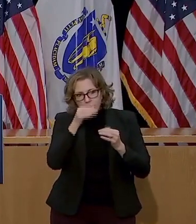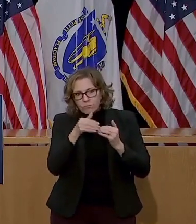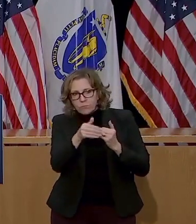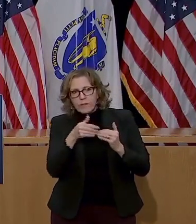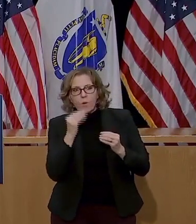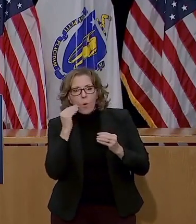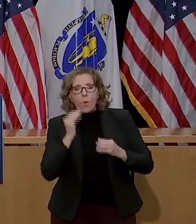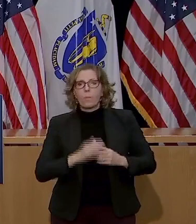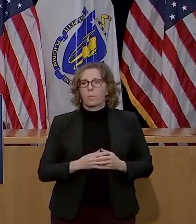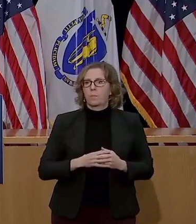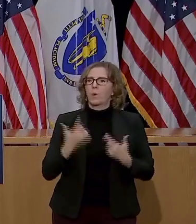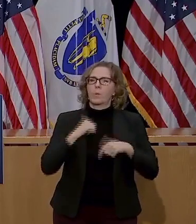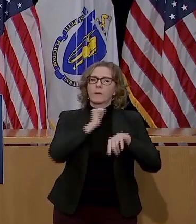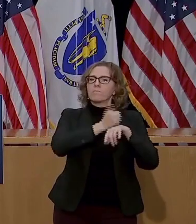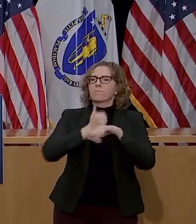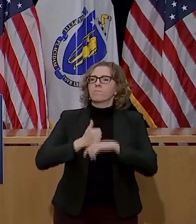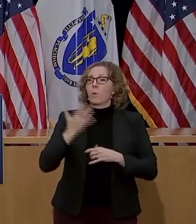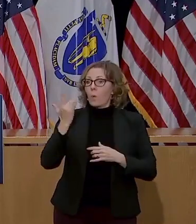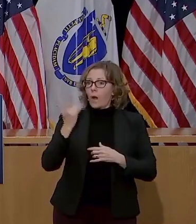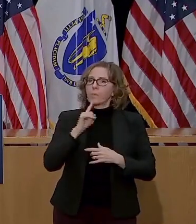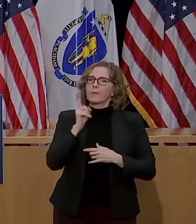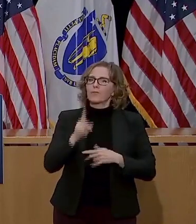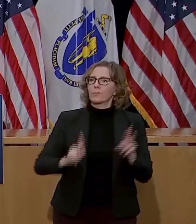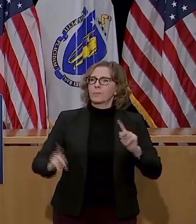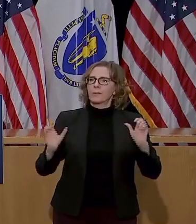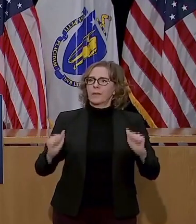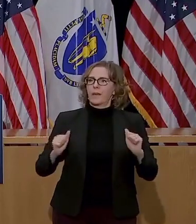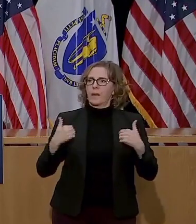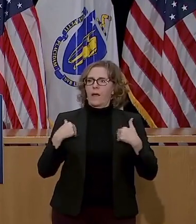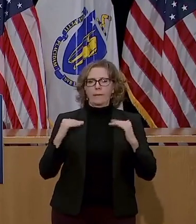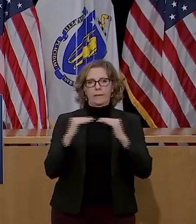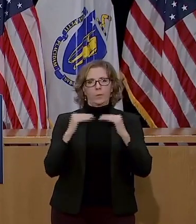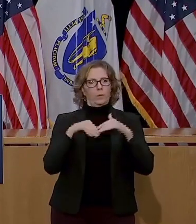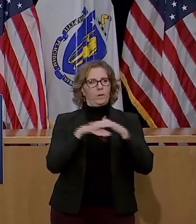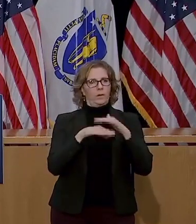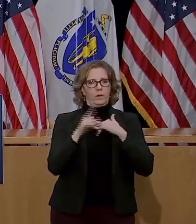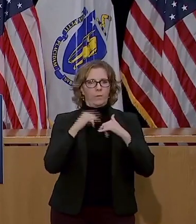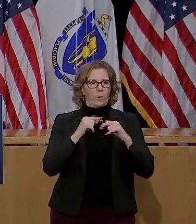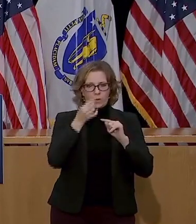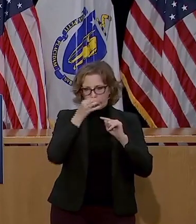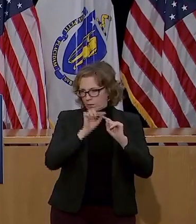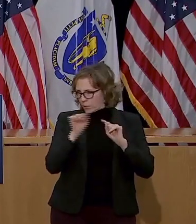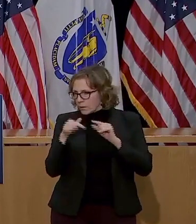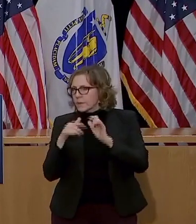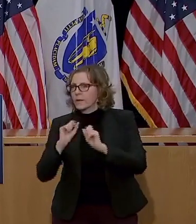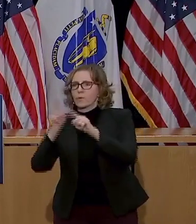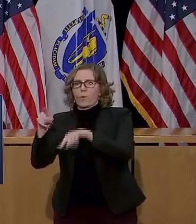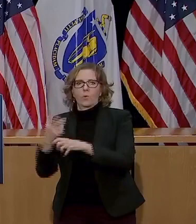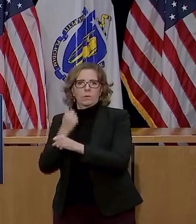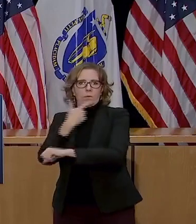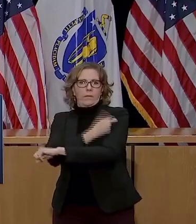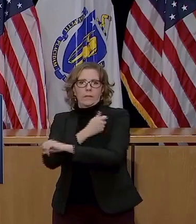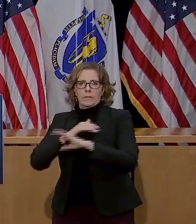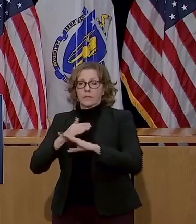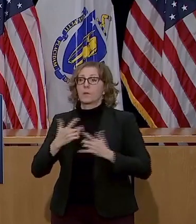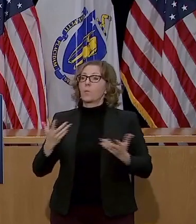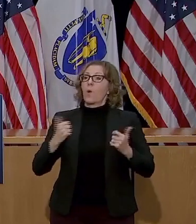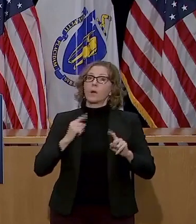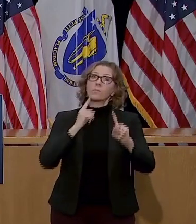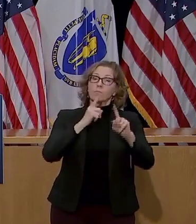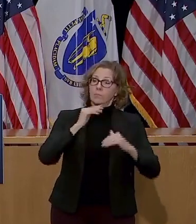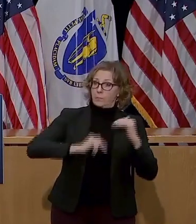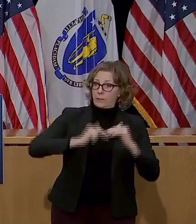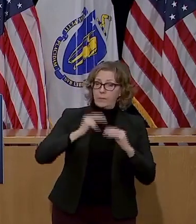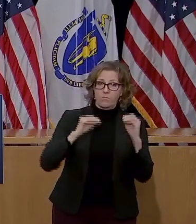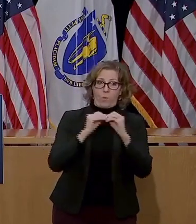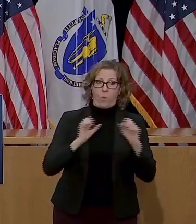efficiency, geographic spread, and equity for our residents, and our goal is to keep building capacity, but